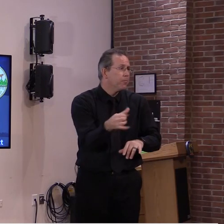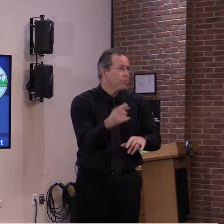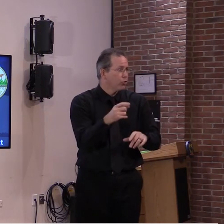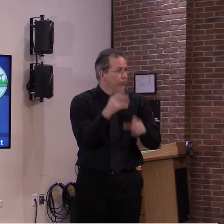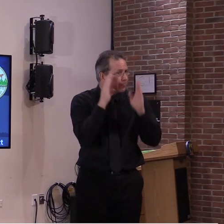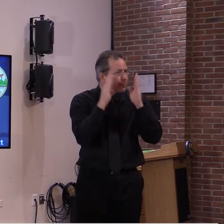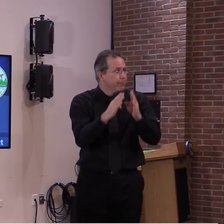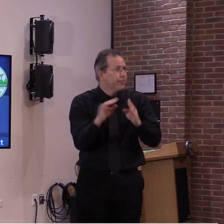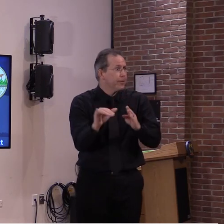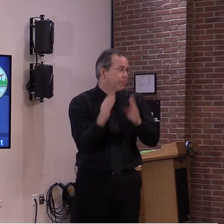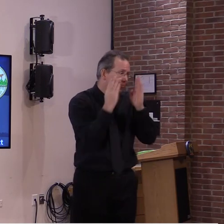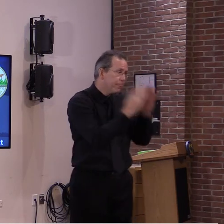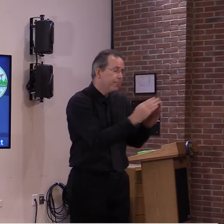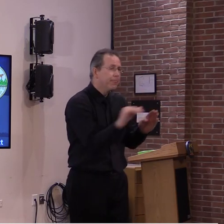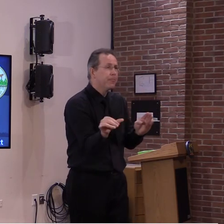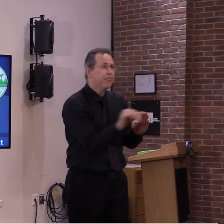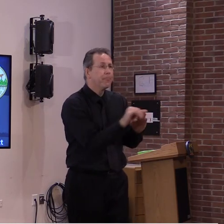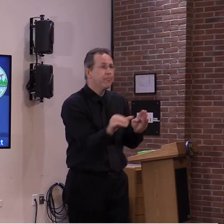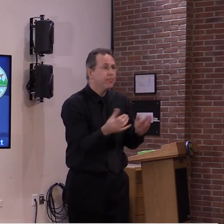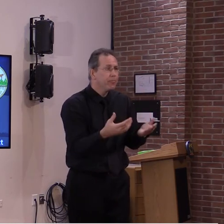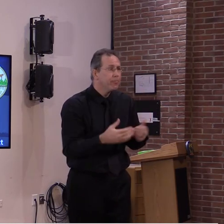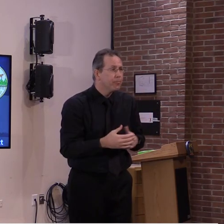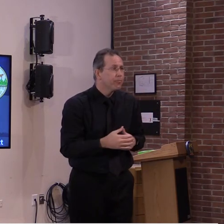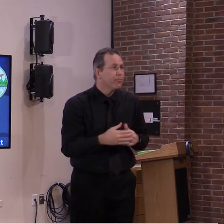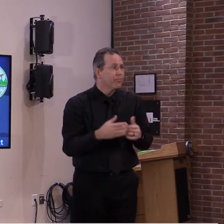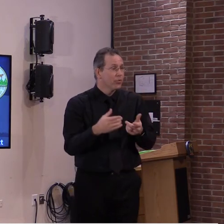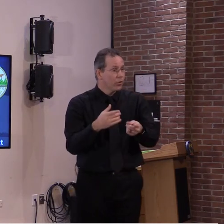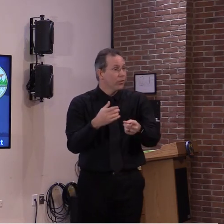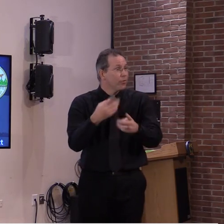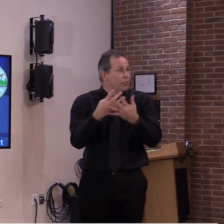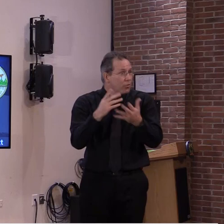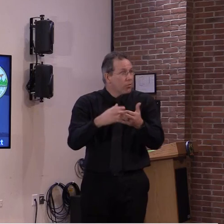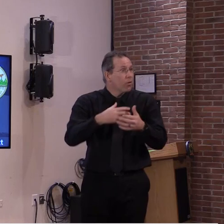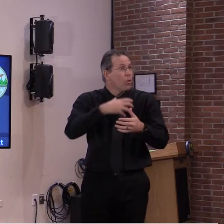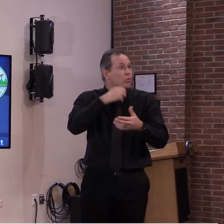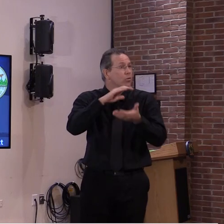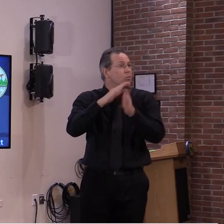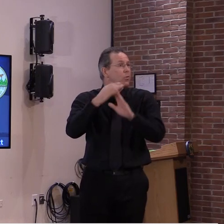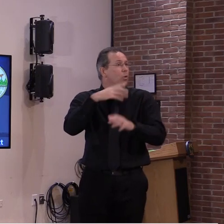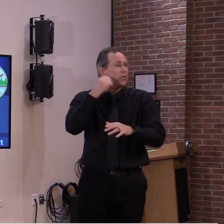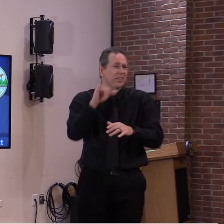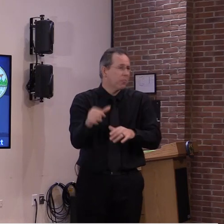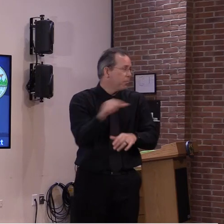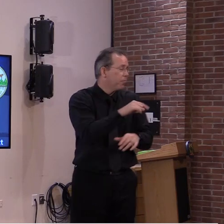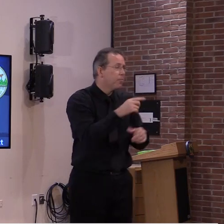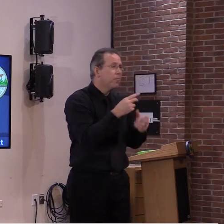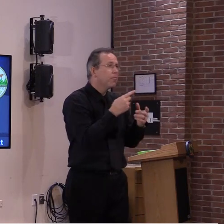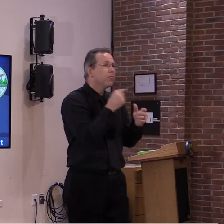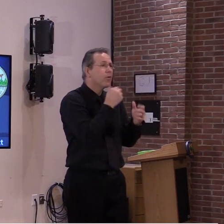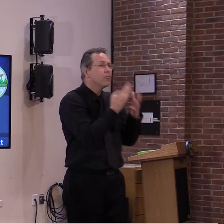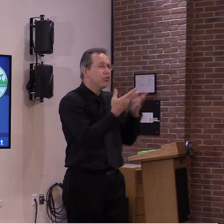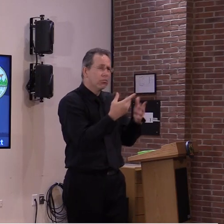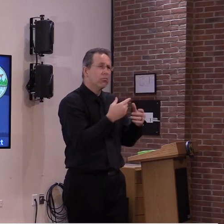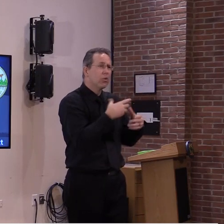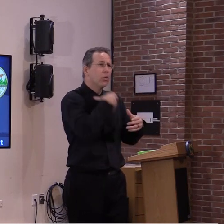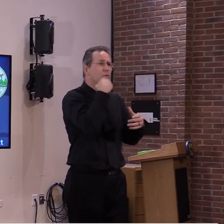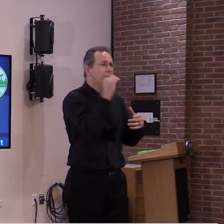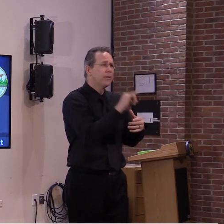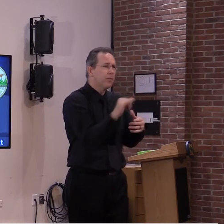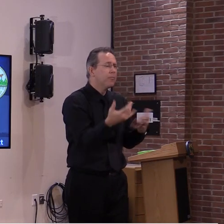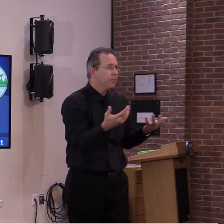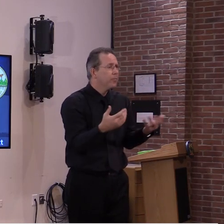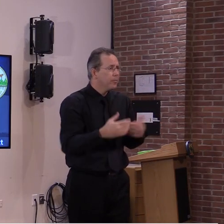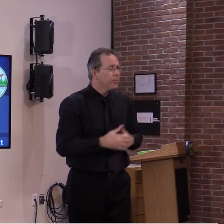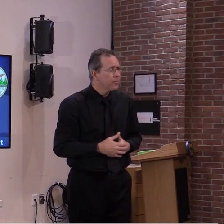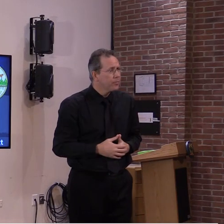prisoners as they age, especially though, obviously, these are those who have been in the system for a long time, usually. So that